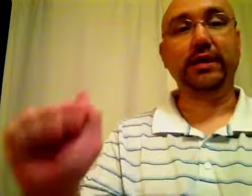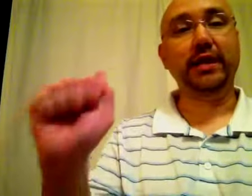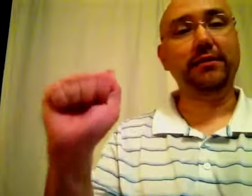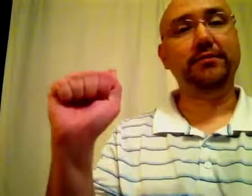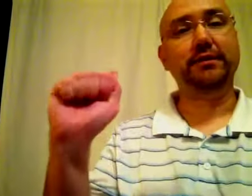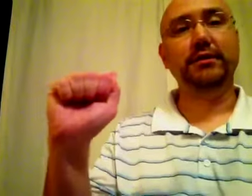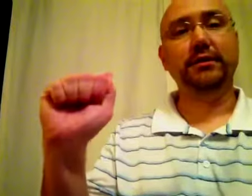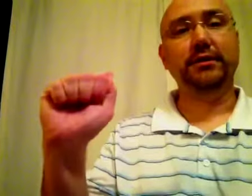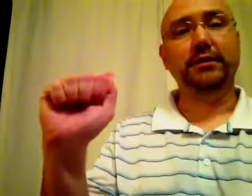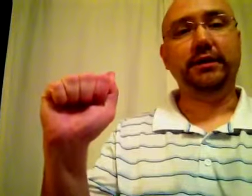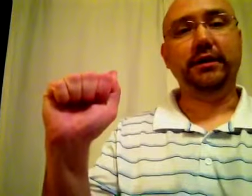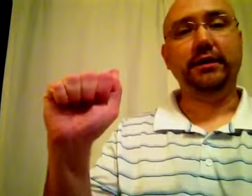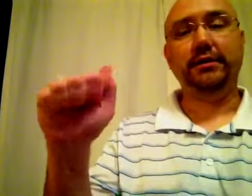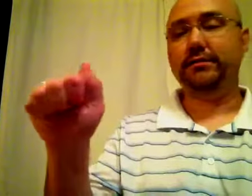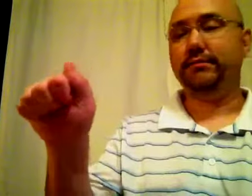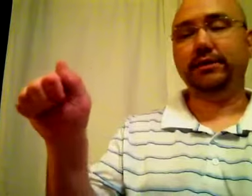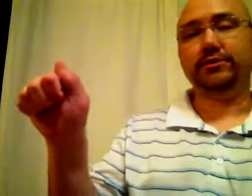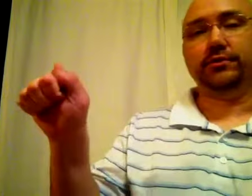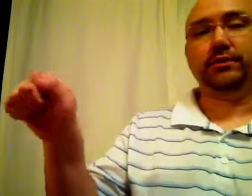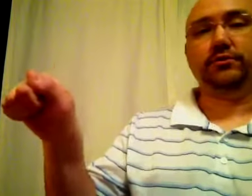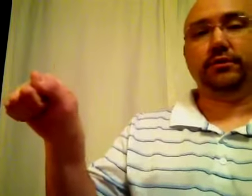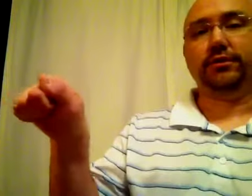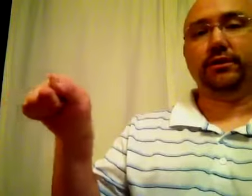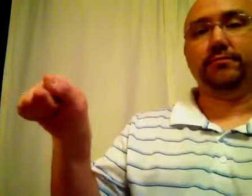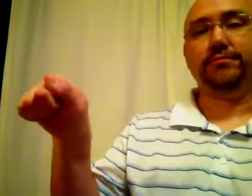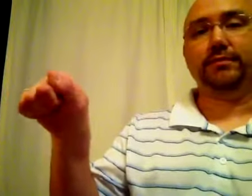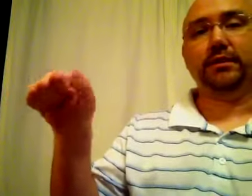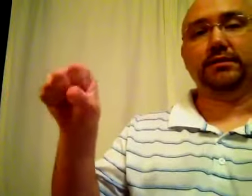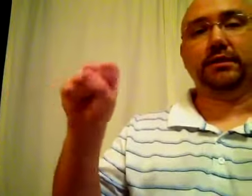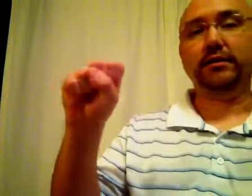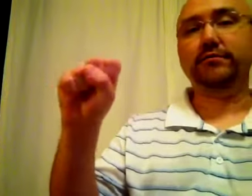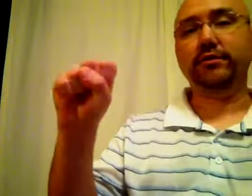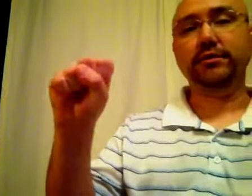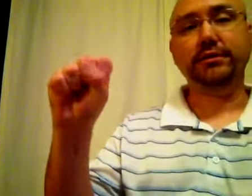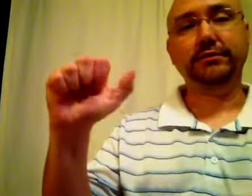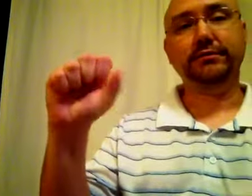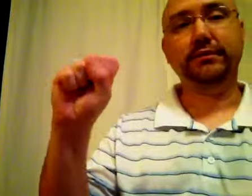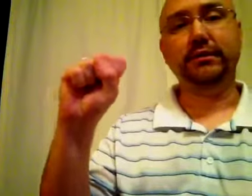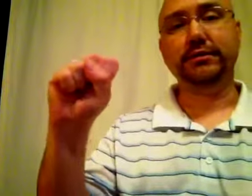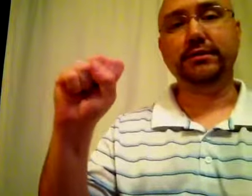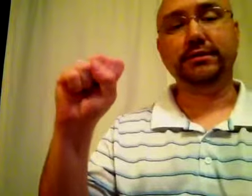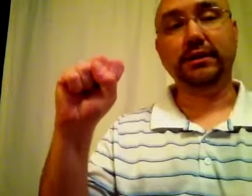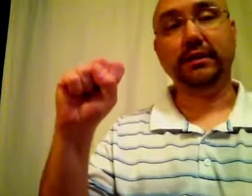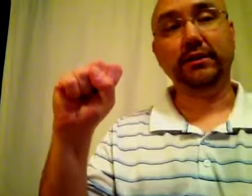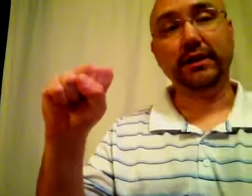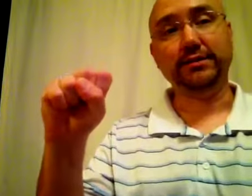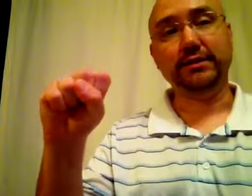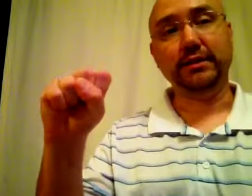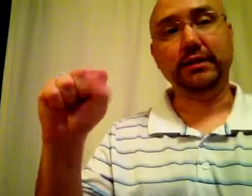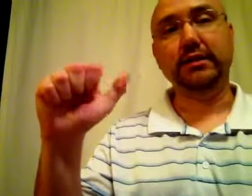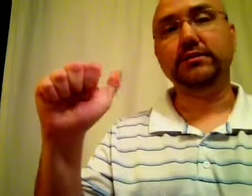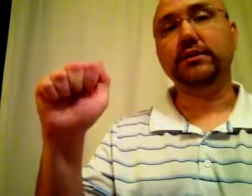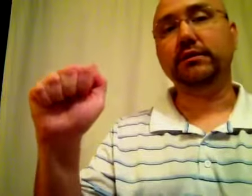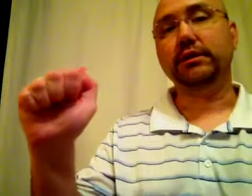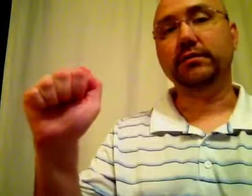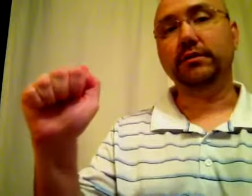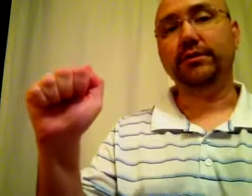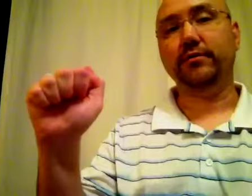A. A, make sure that your thumb is not in front. This is the letter S, so you want to keep your thumb off